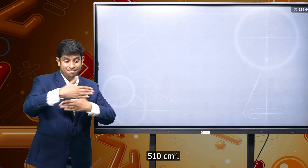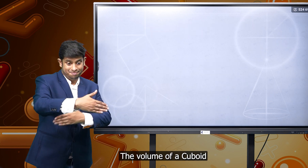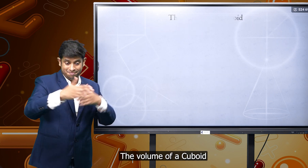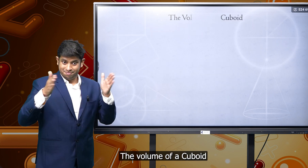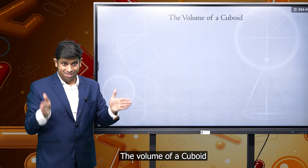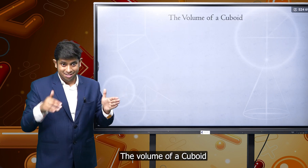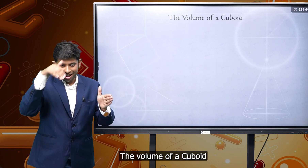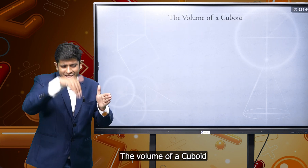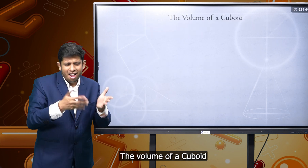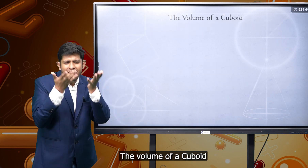The volume of a cuboid.